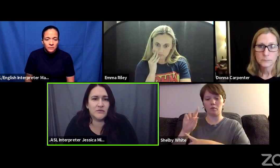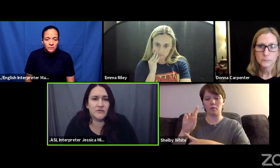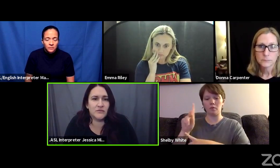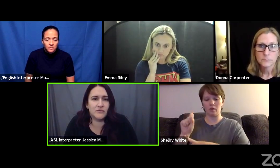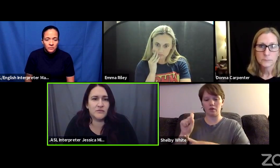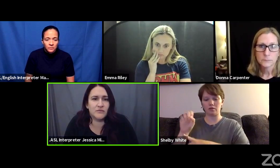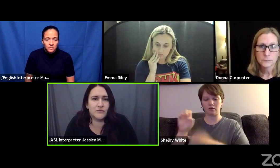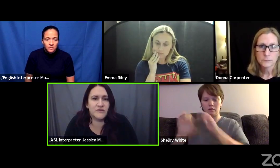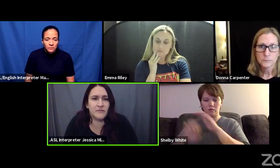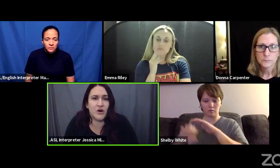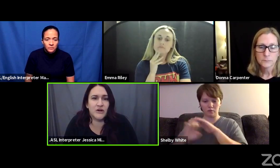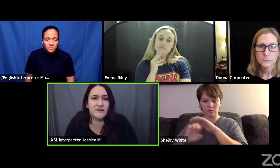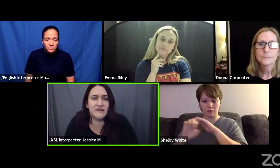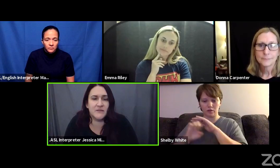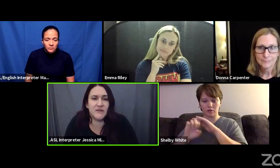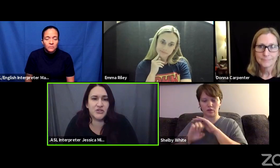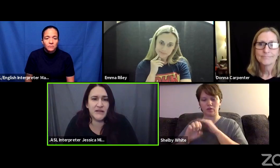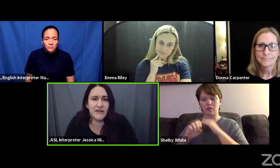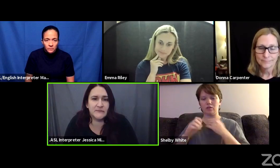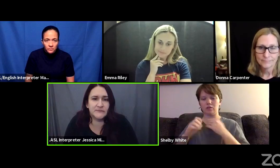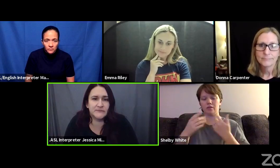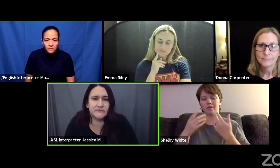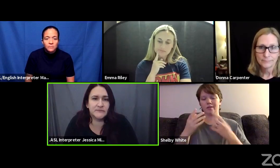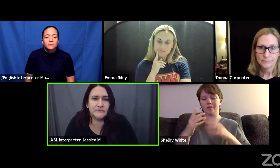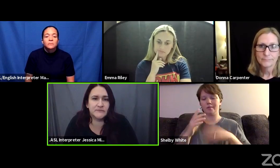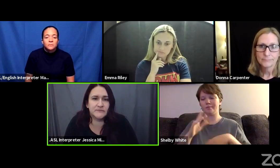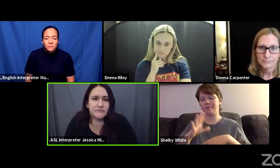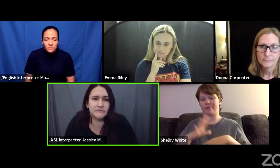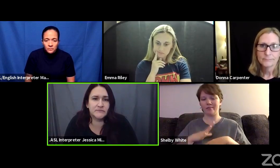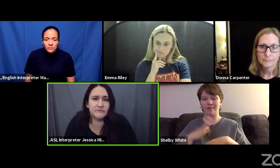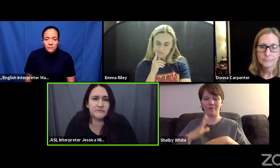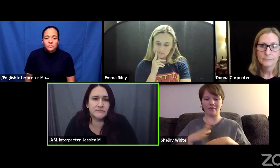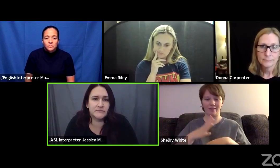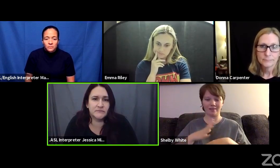called Rosa Parks Elementary.